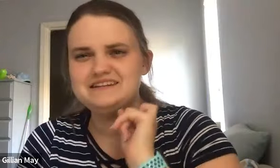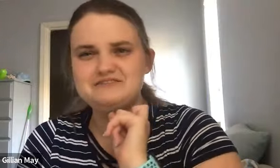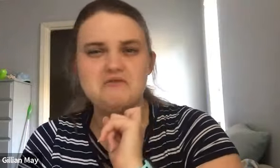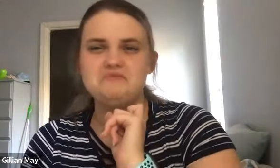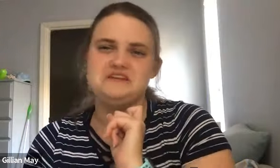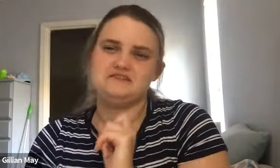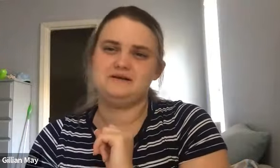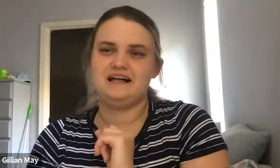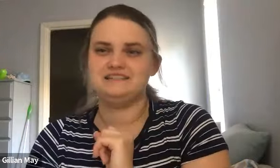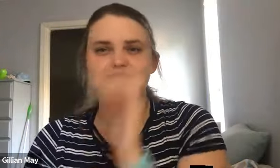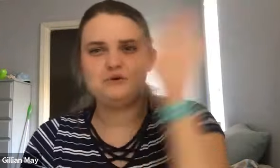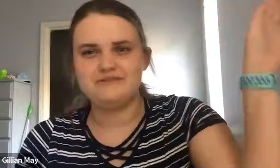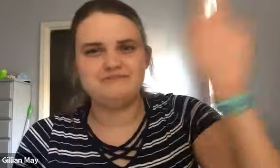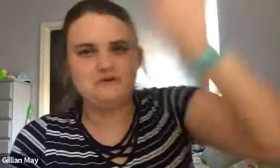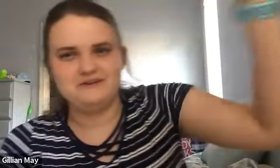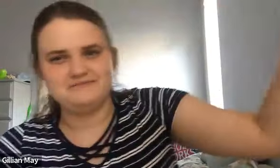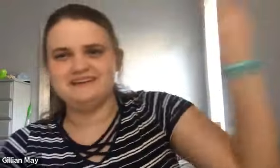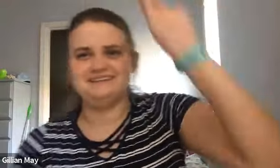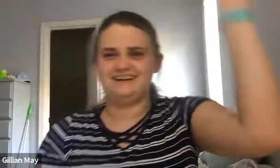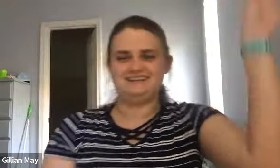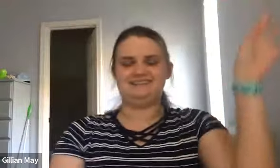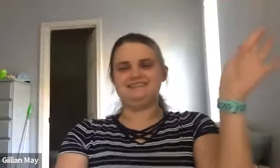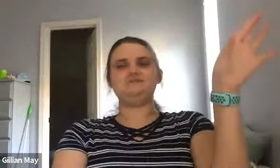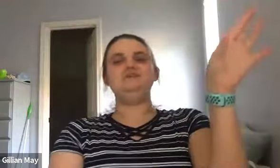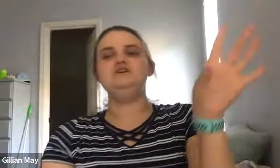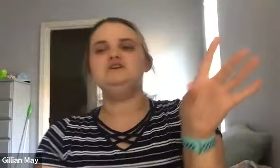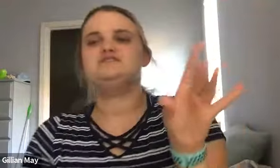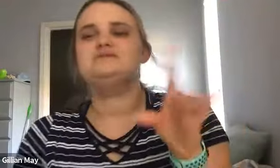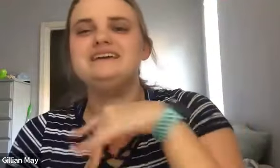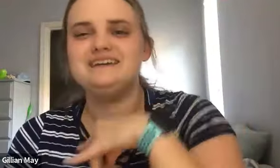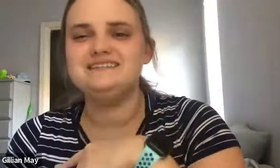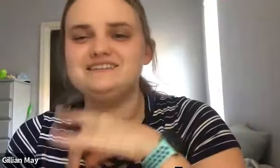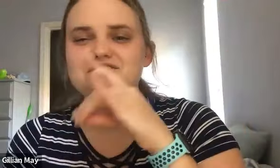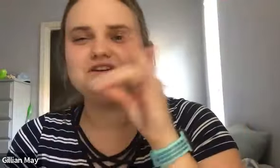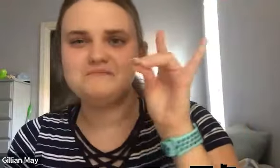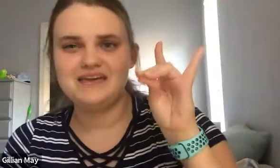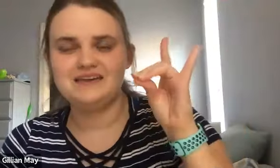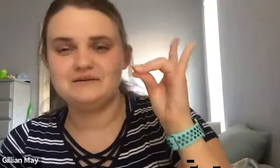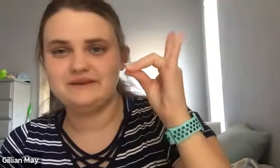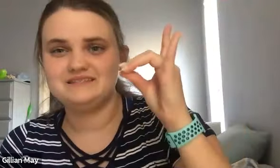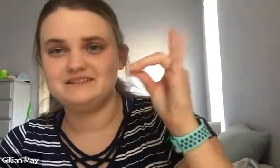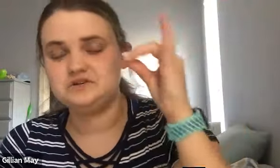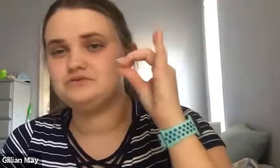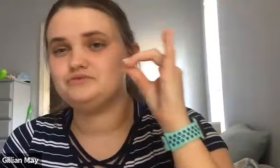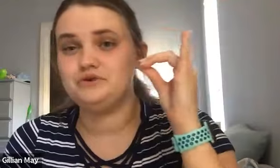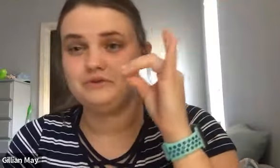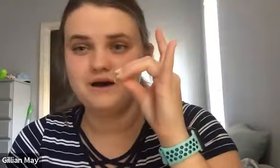do that one with the other classes. Poor them. They did not get to see this one. So kids is you're gonna make basically your